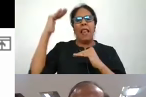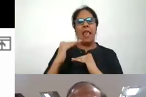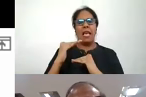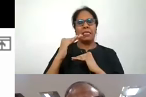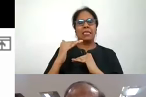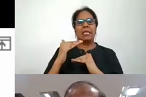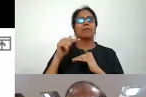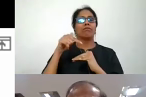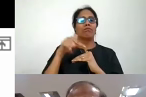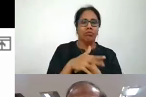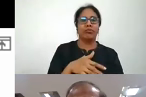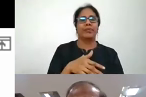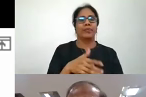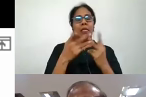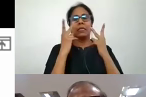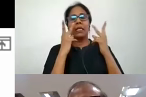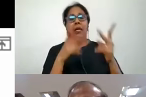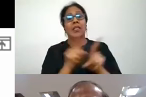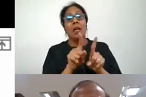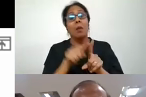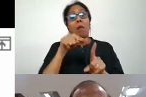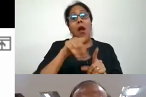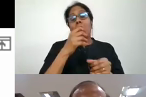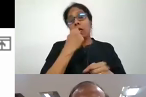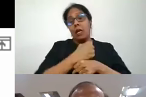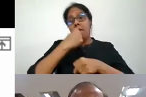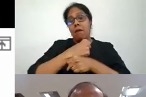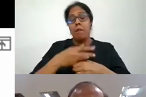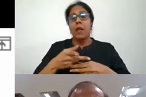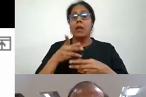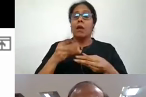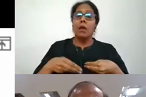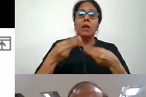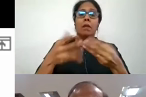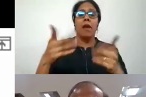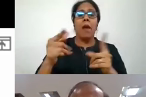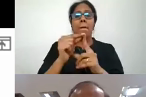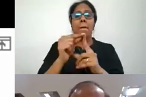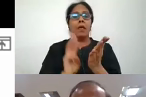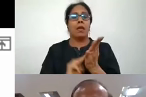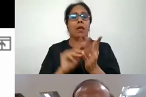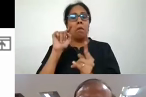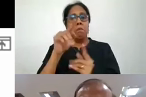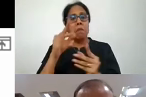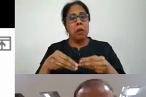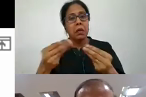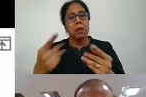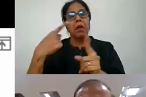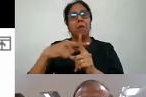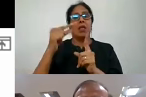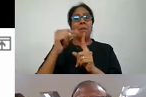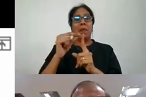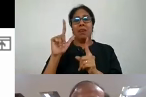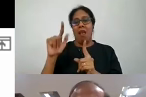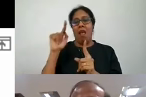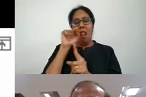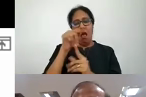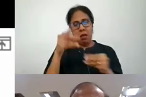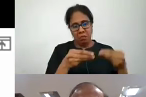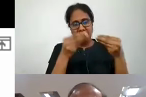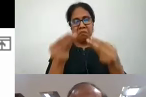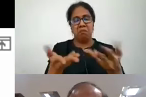government has launched PMI, Preference to Make in India, as well as PLI, Productivity Linked Incentives, very recently. We are